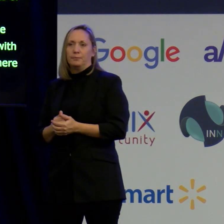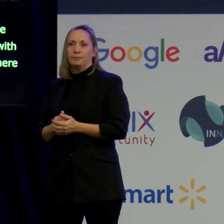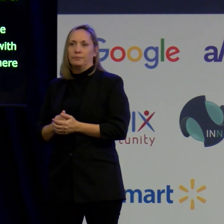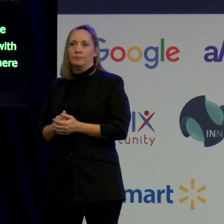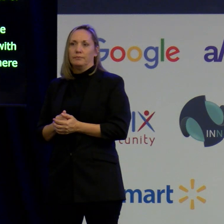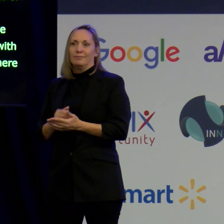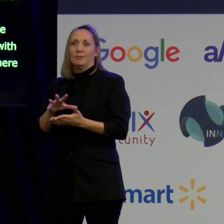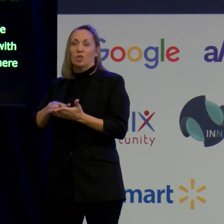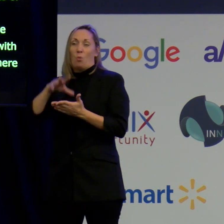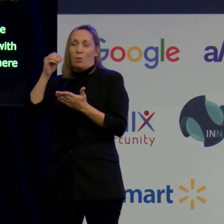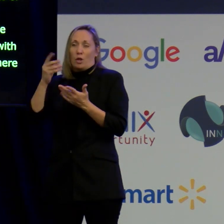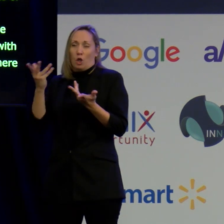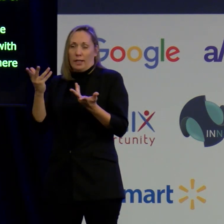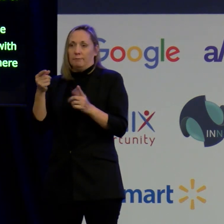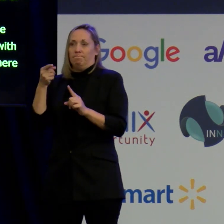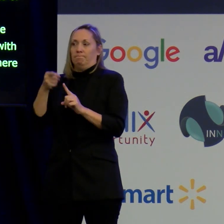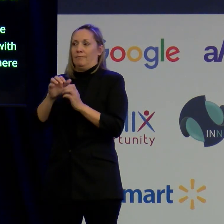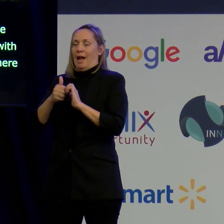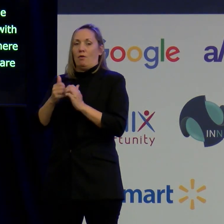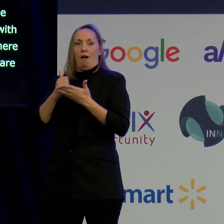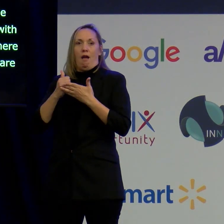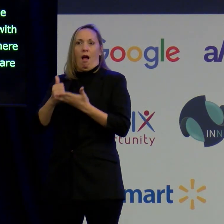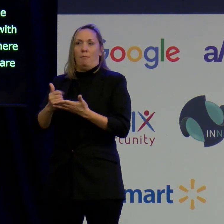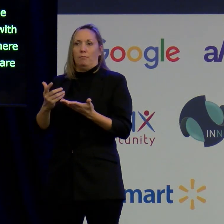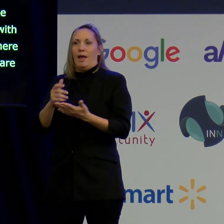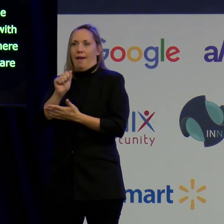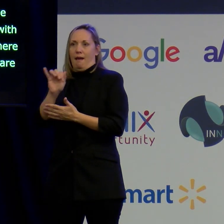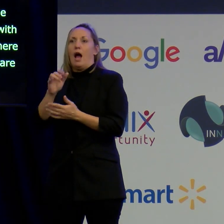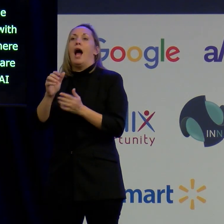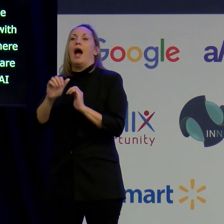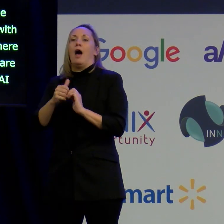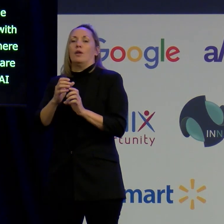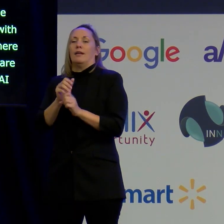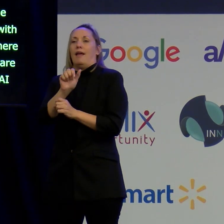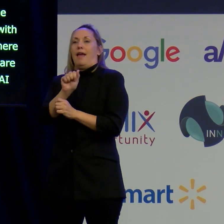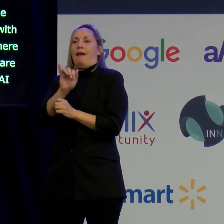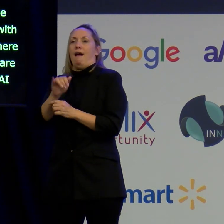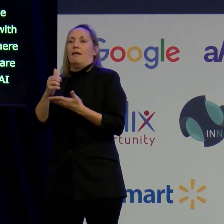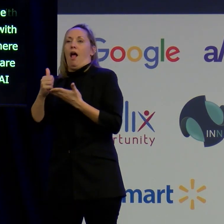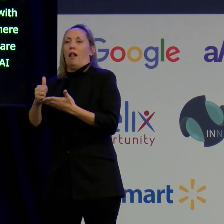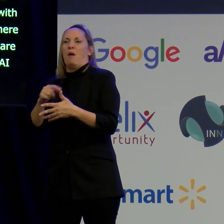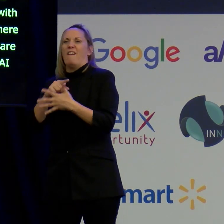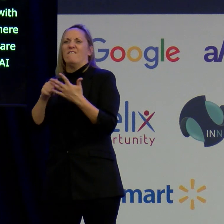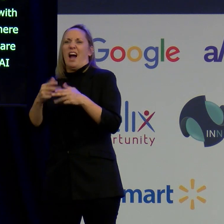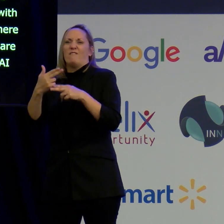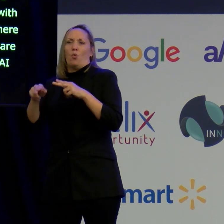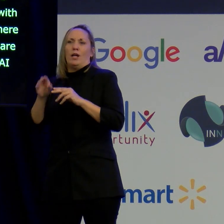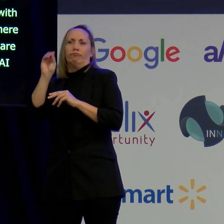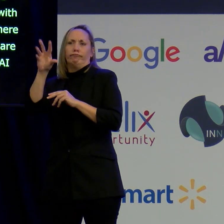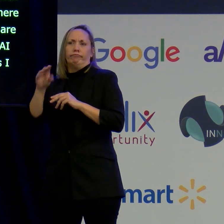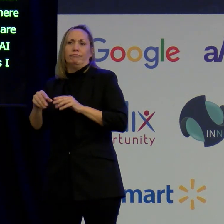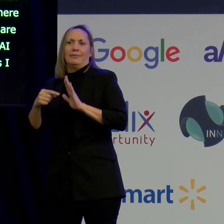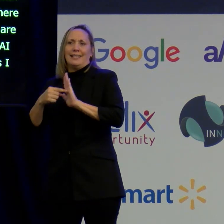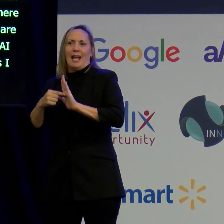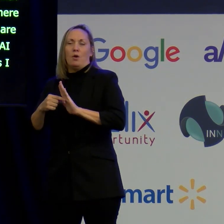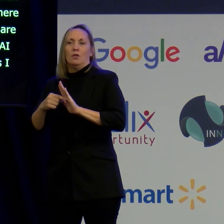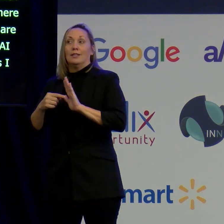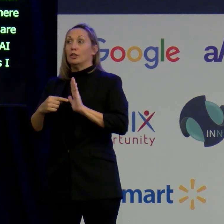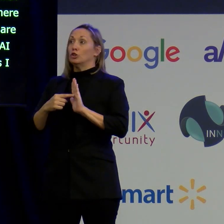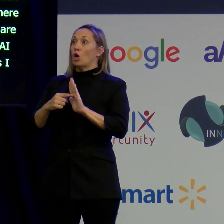So what are we learning through this, and how can AI help? Well, there's 5 quick examples I want to show you that illuminate